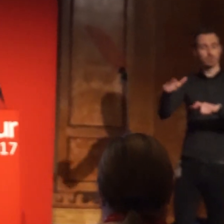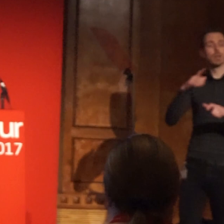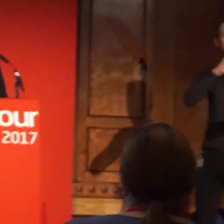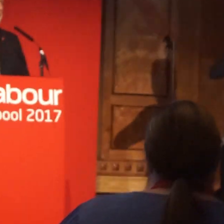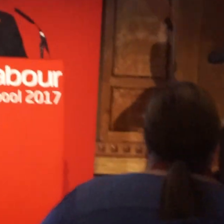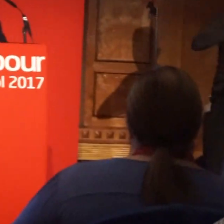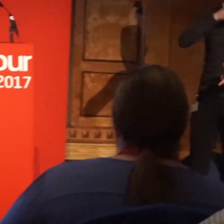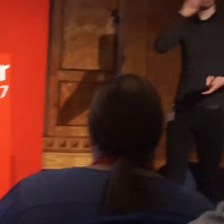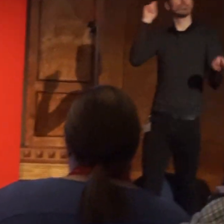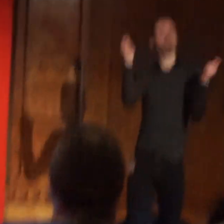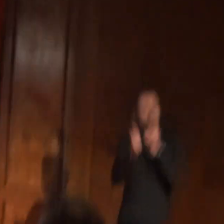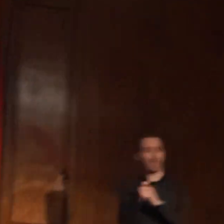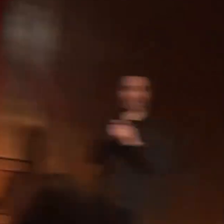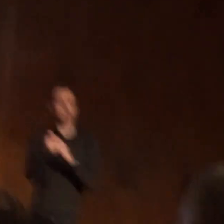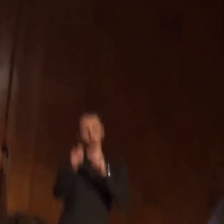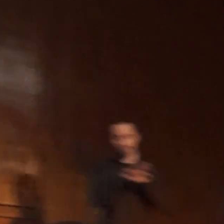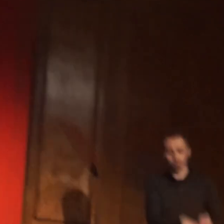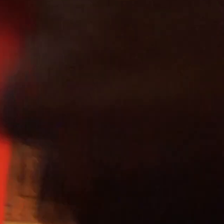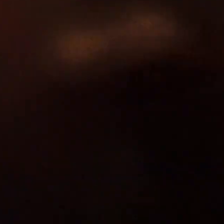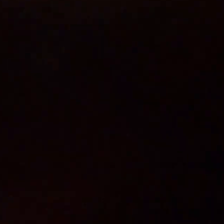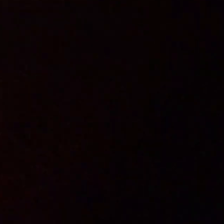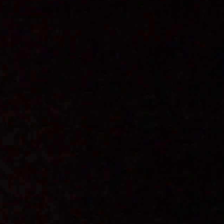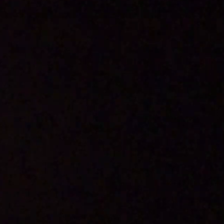change that.